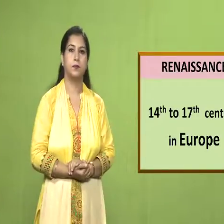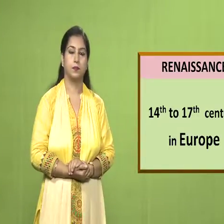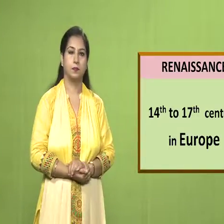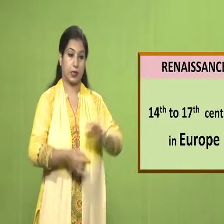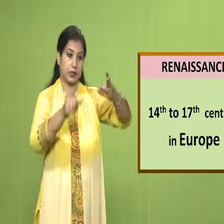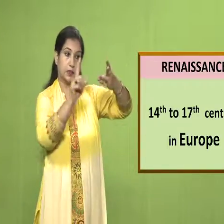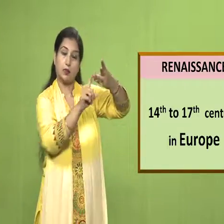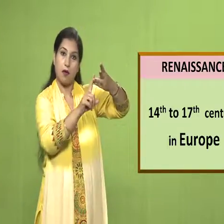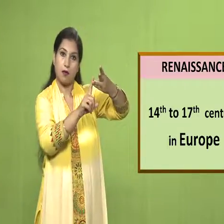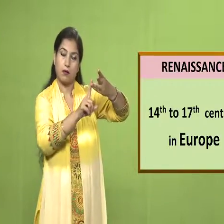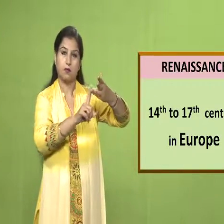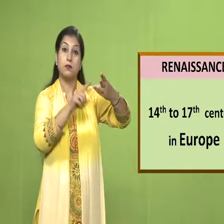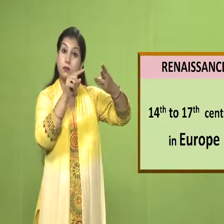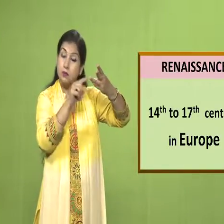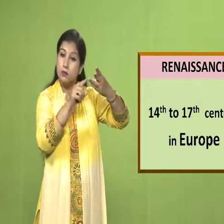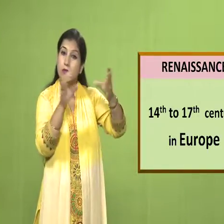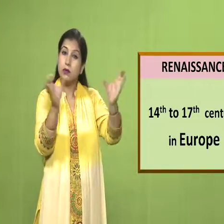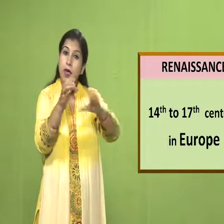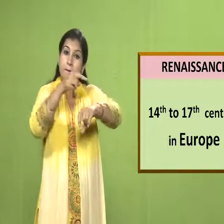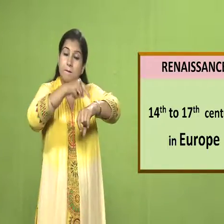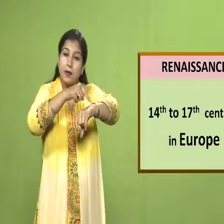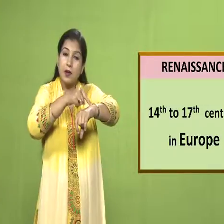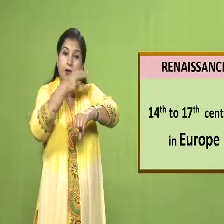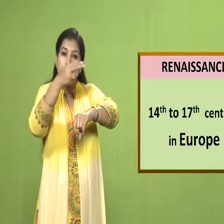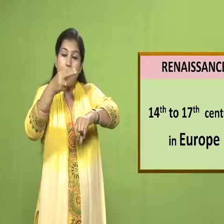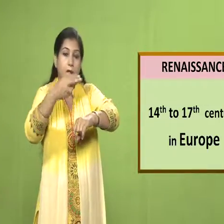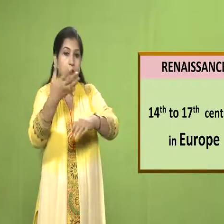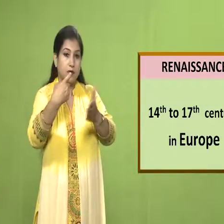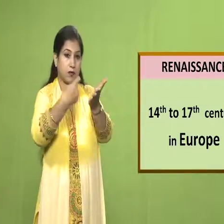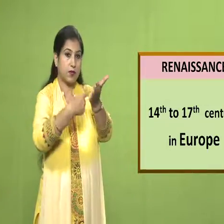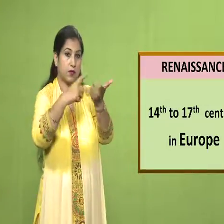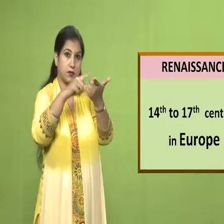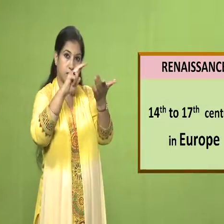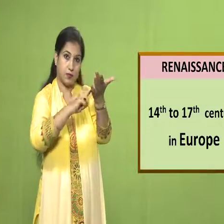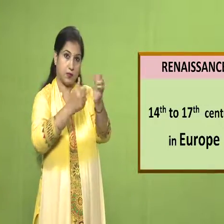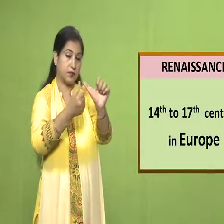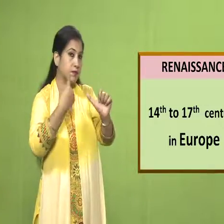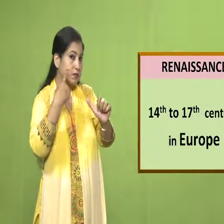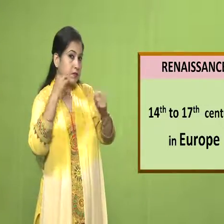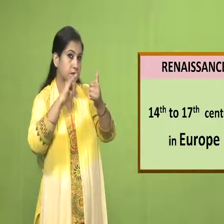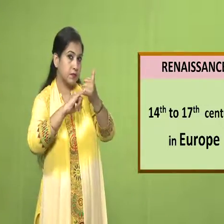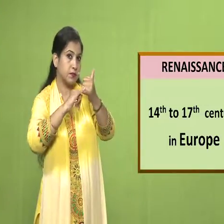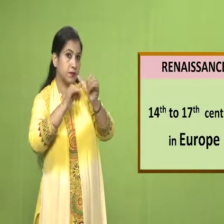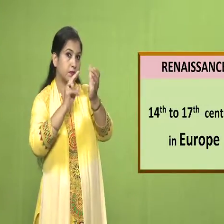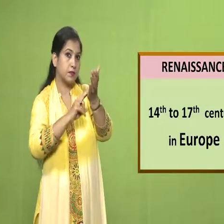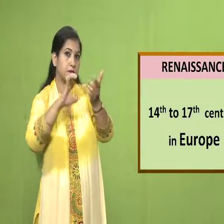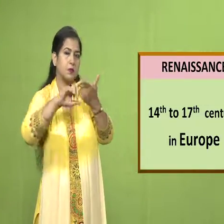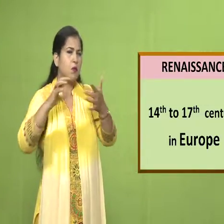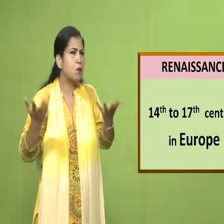This time period is named as Renaissance because during this time people took interest in the